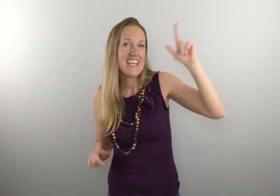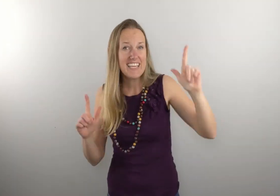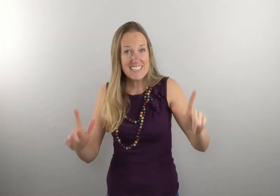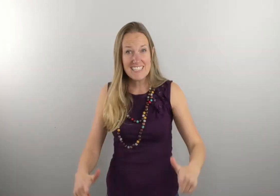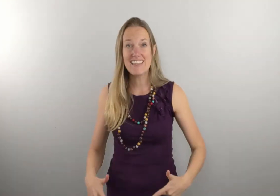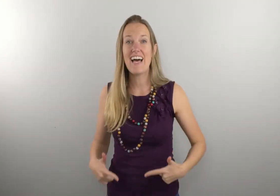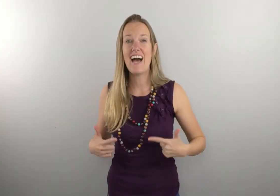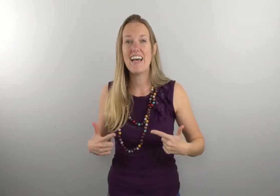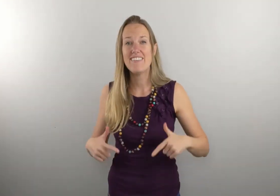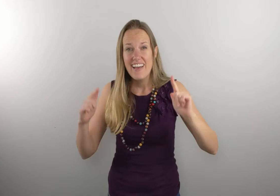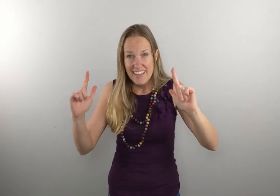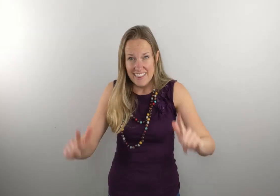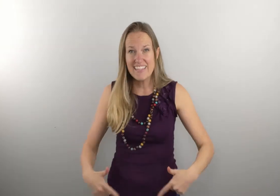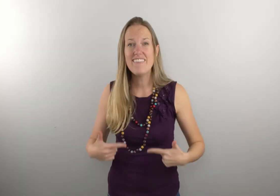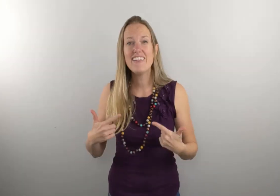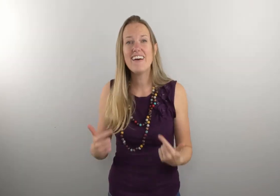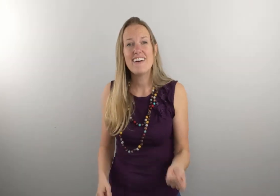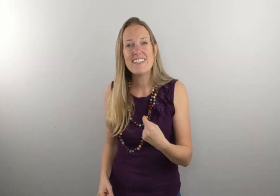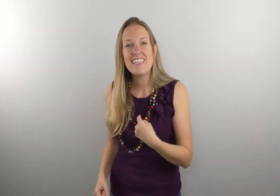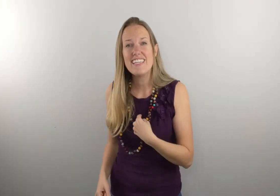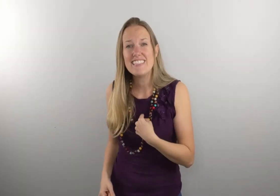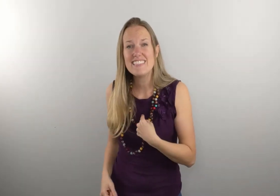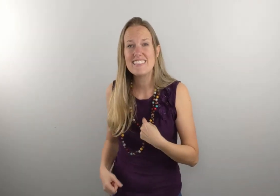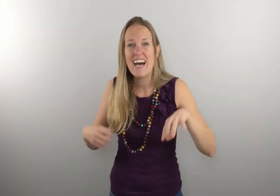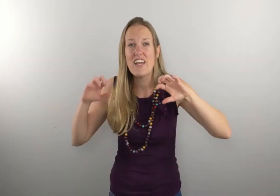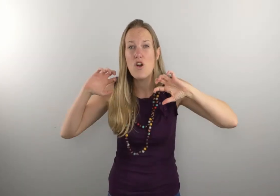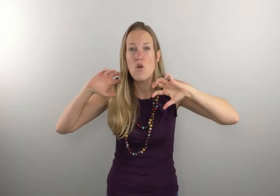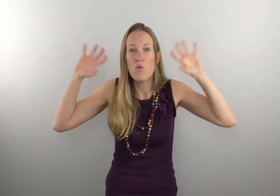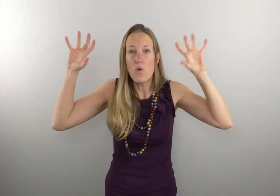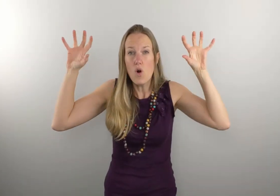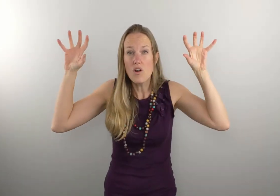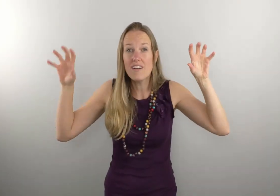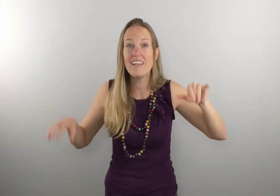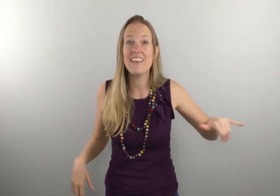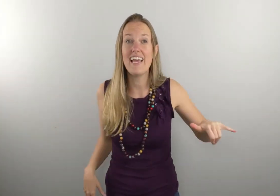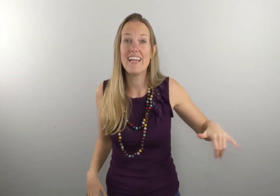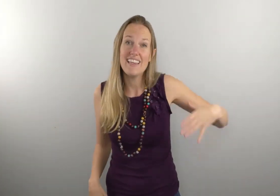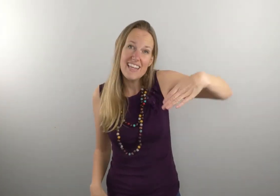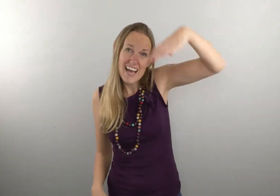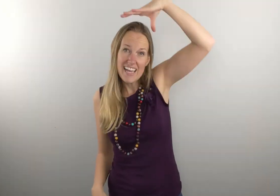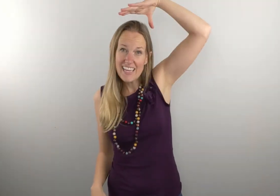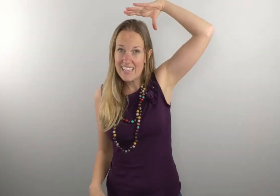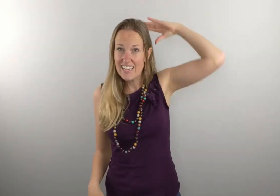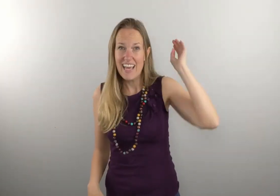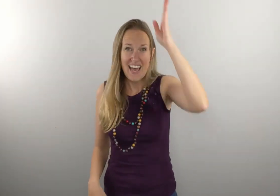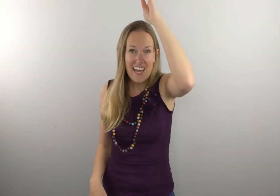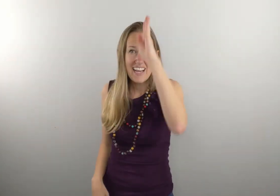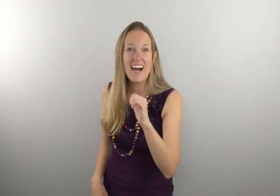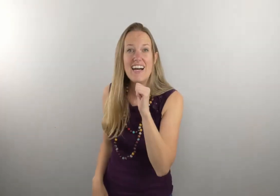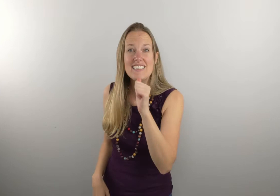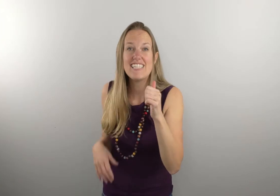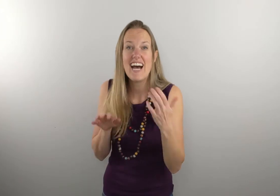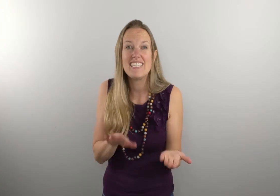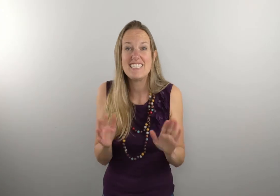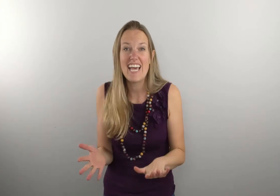He's alive, living on the inside, roaring like a lion. God's not